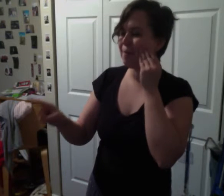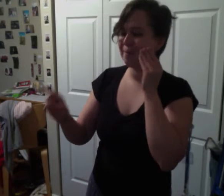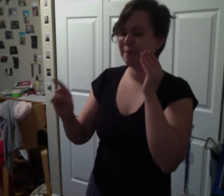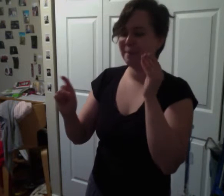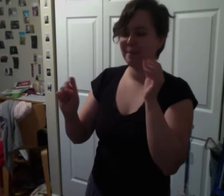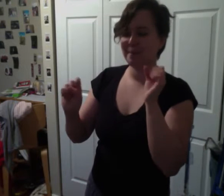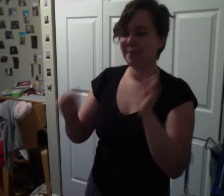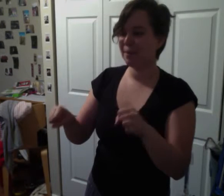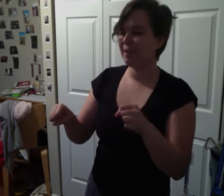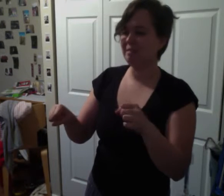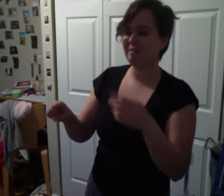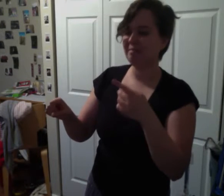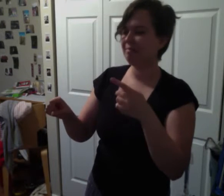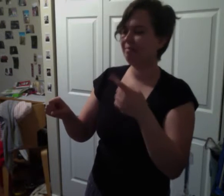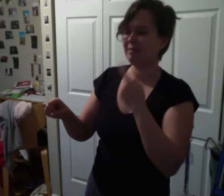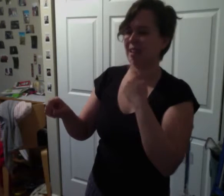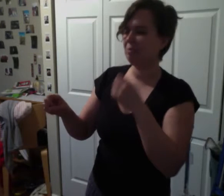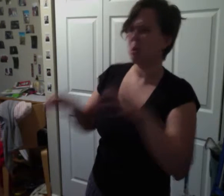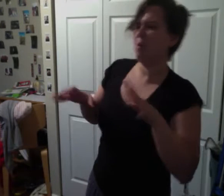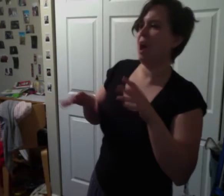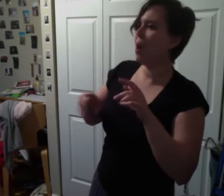color television set. You never want to go back to black and white.